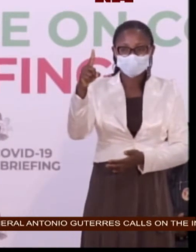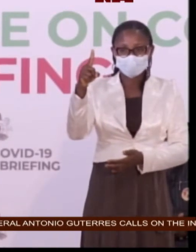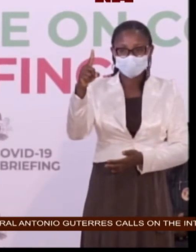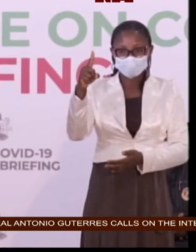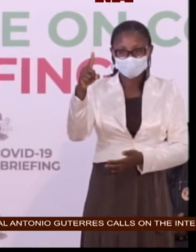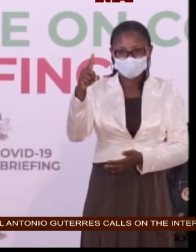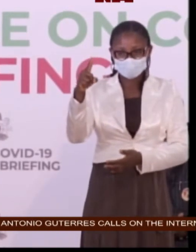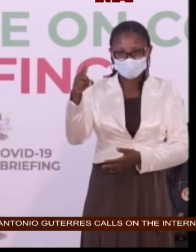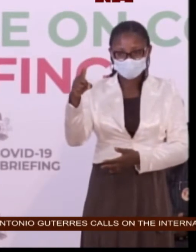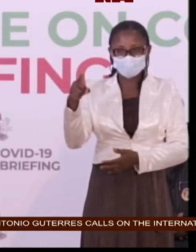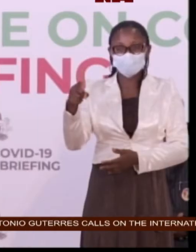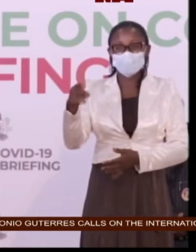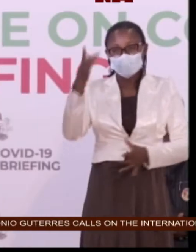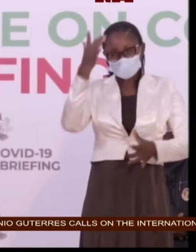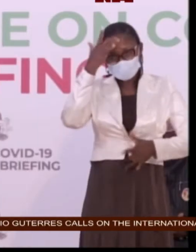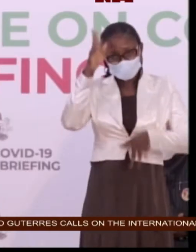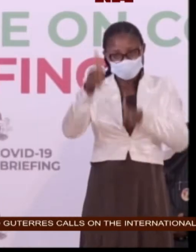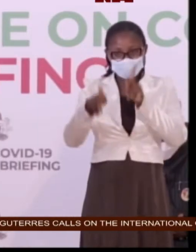The active cases,